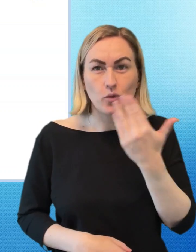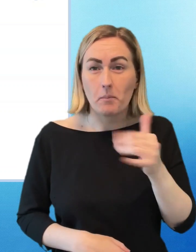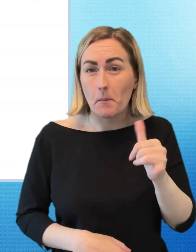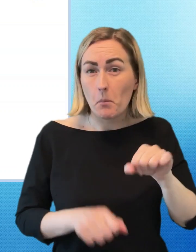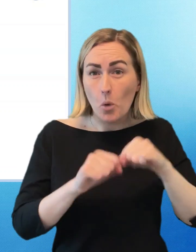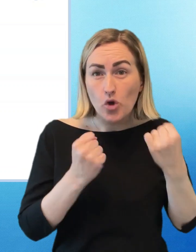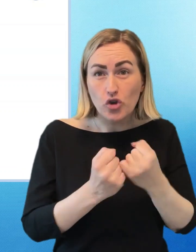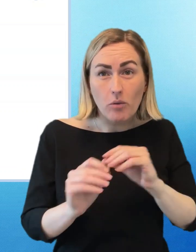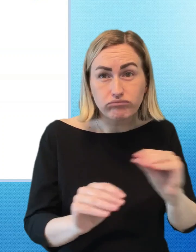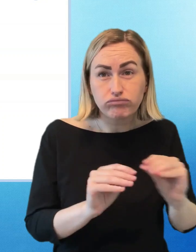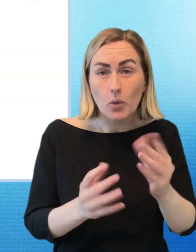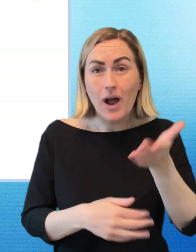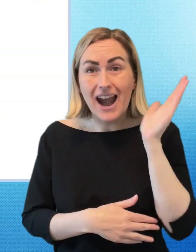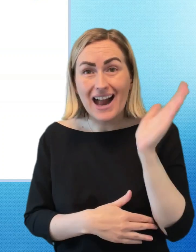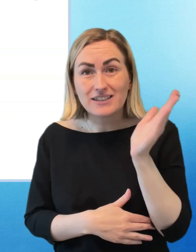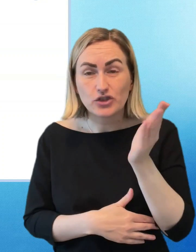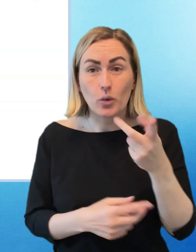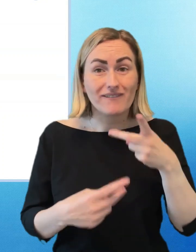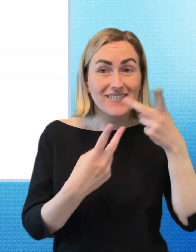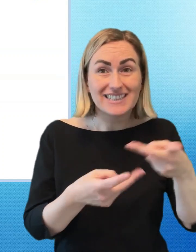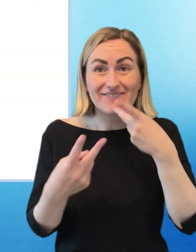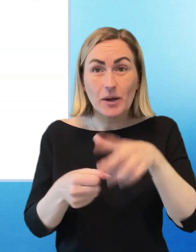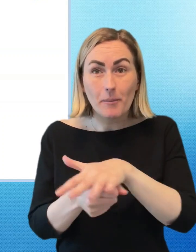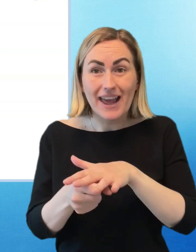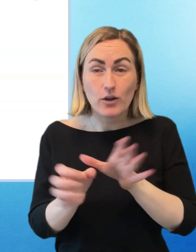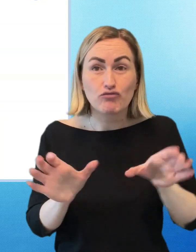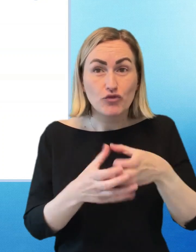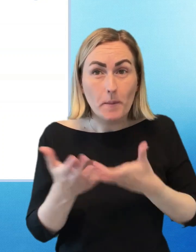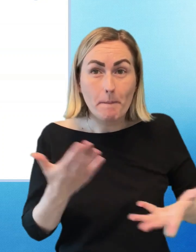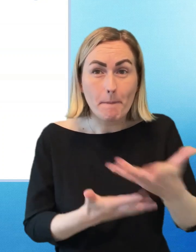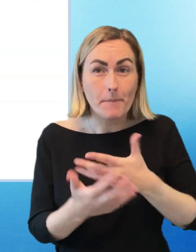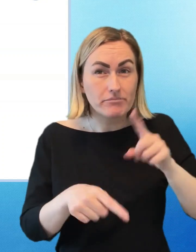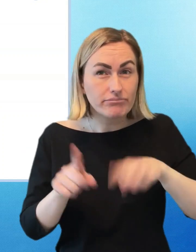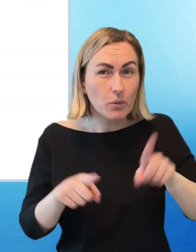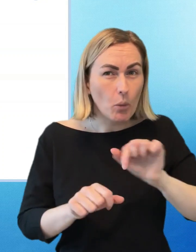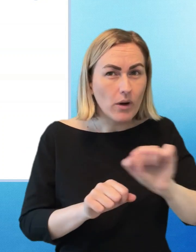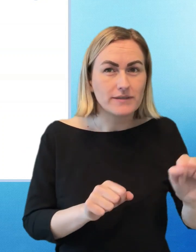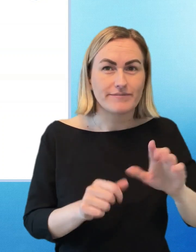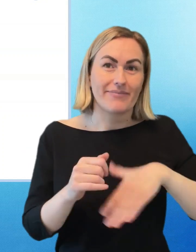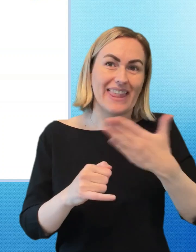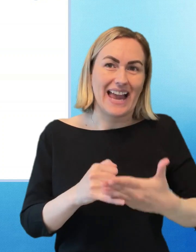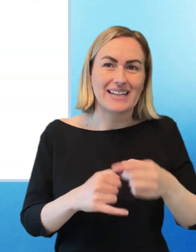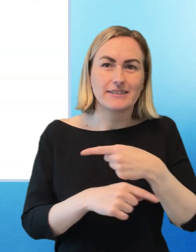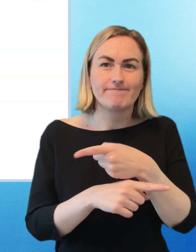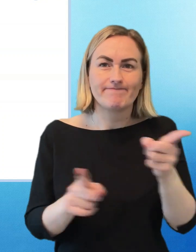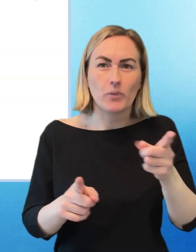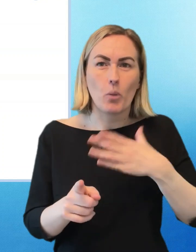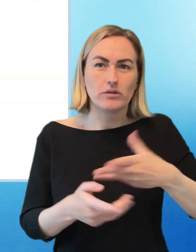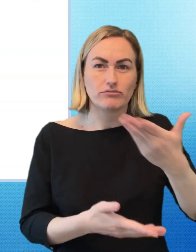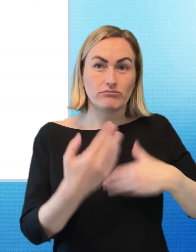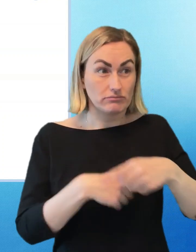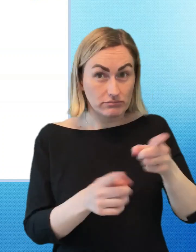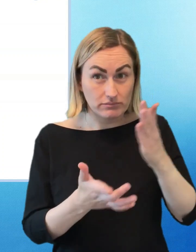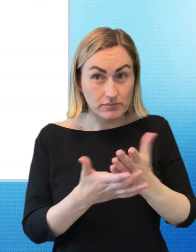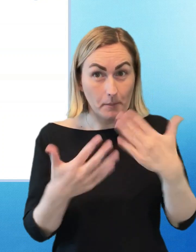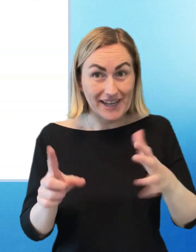workshops, lectures, site visits, group work, that type of thing. And finally, how they'd like to indicate to us that they had